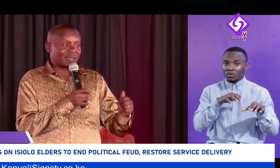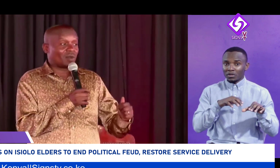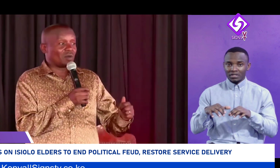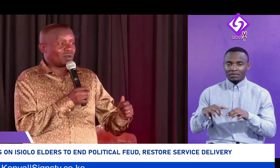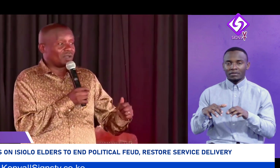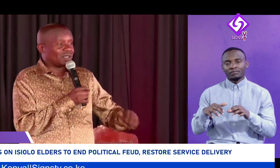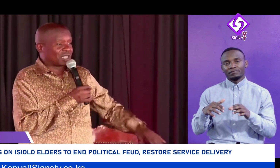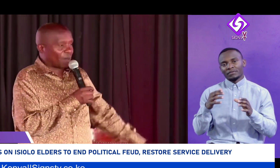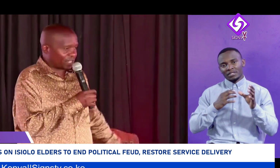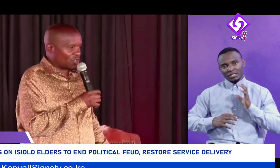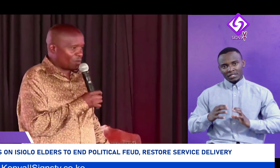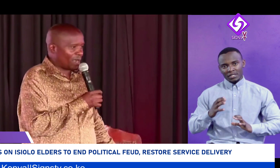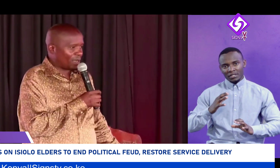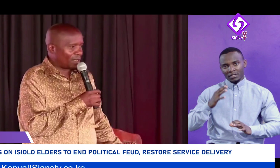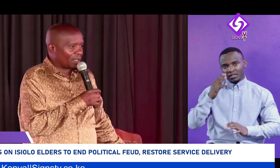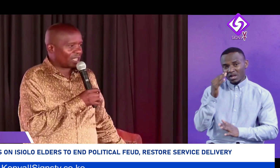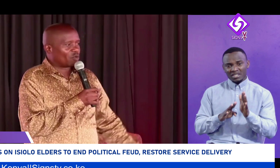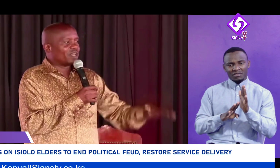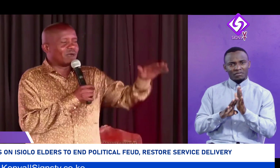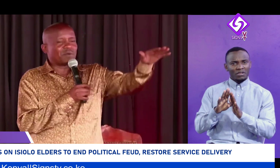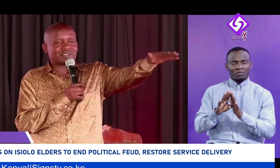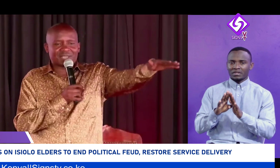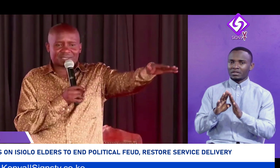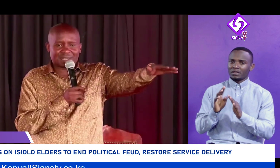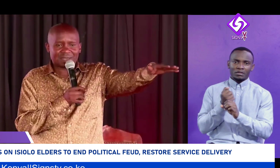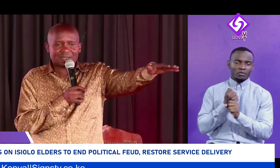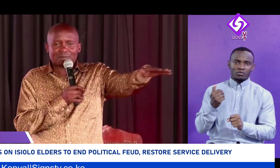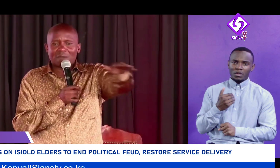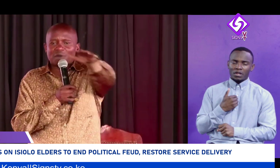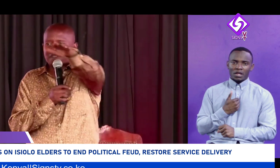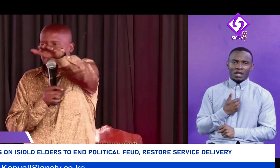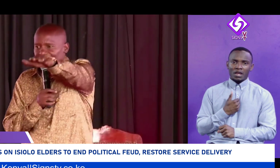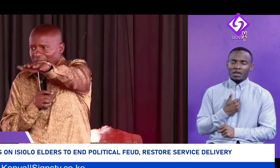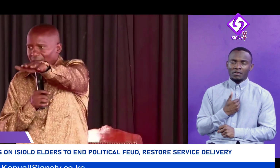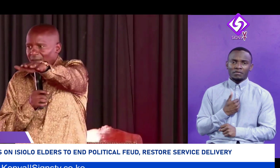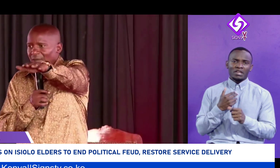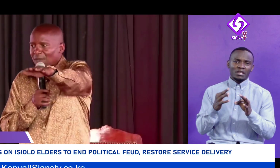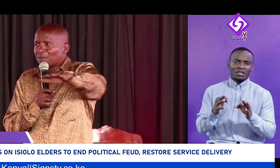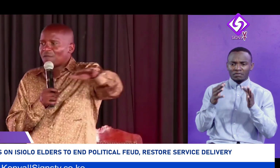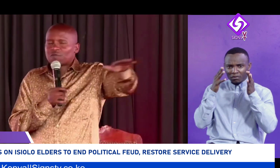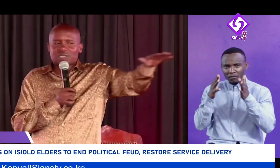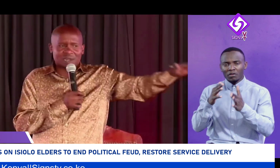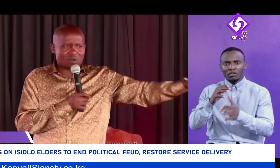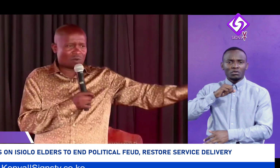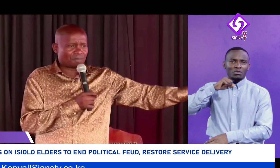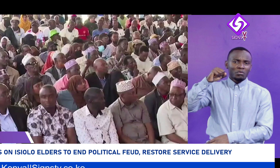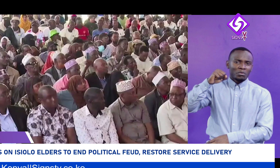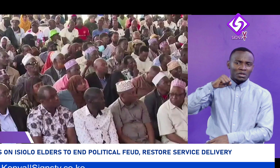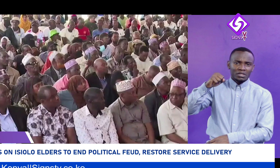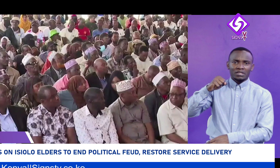maendeleo itabaki nyuma, ikiwa ni mambo ya siasa, mambo ya vita, mambo ya mvutano.